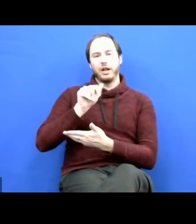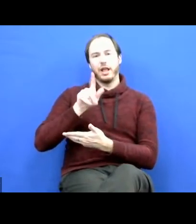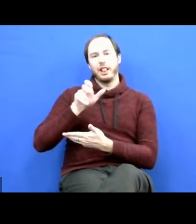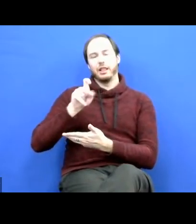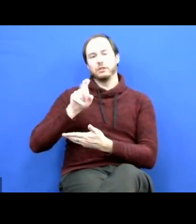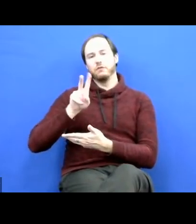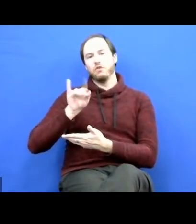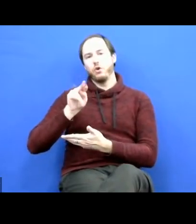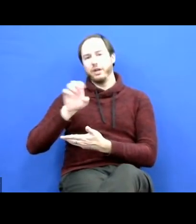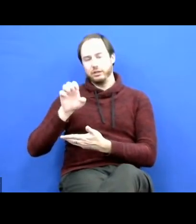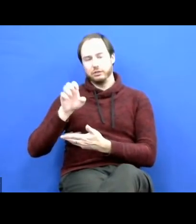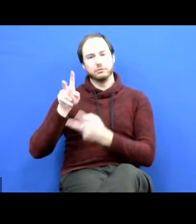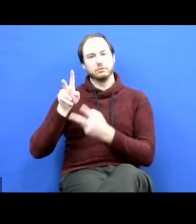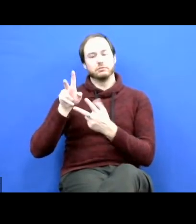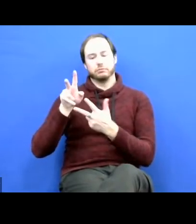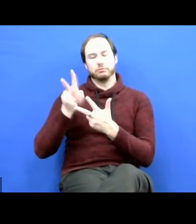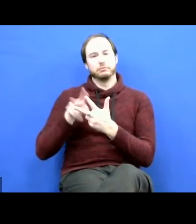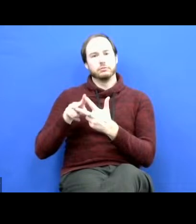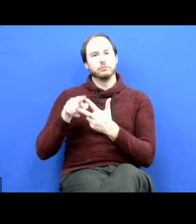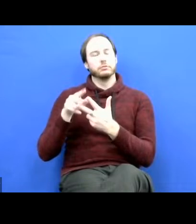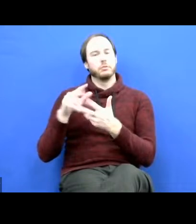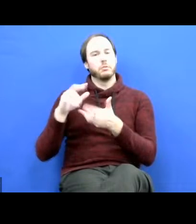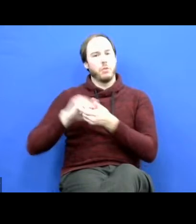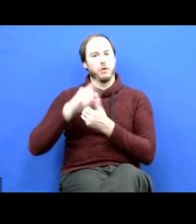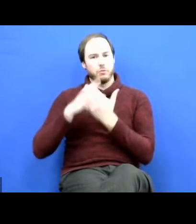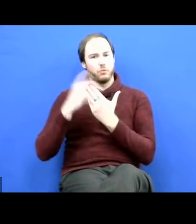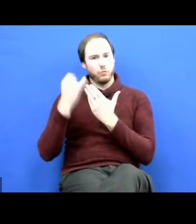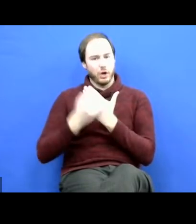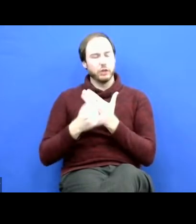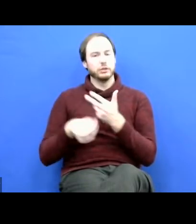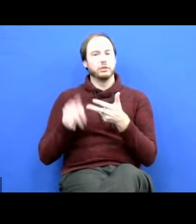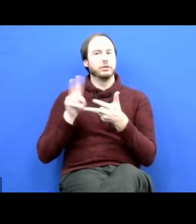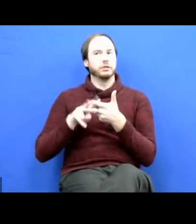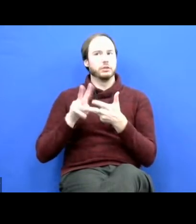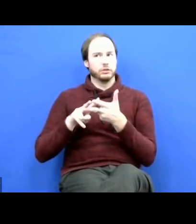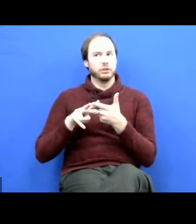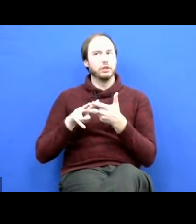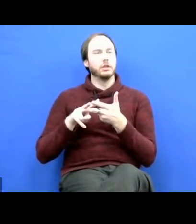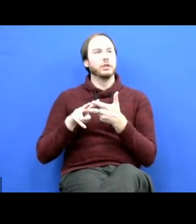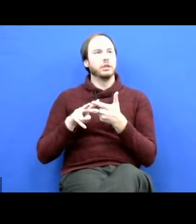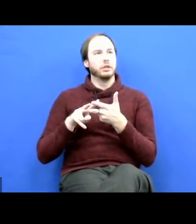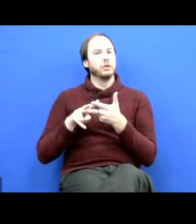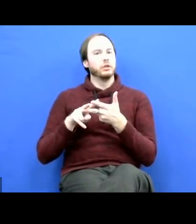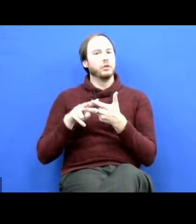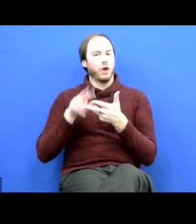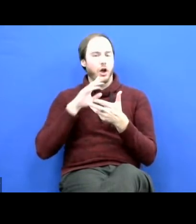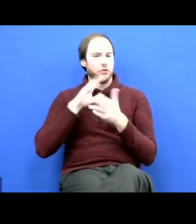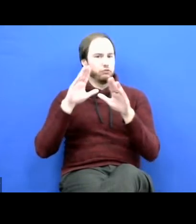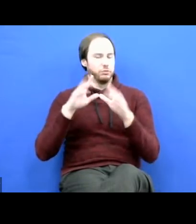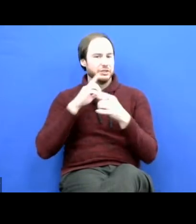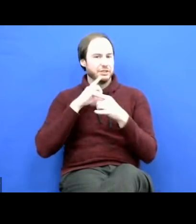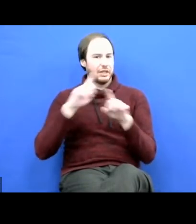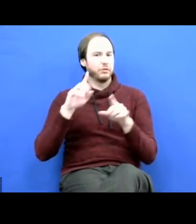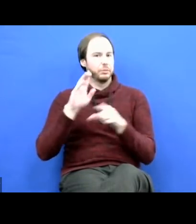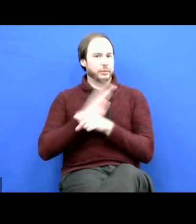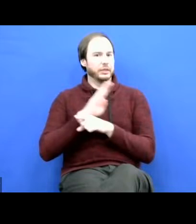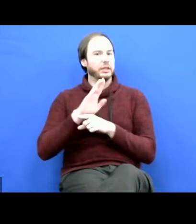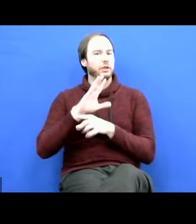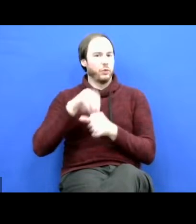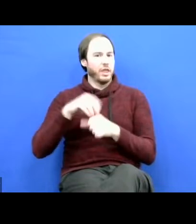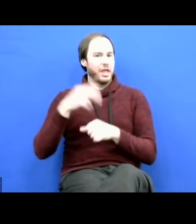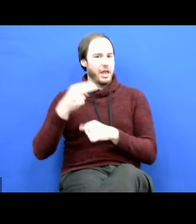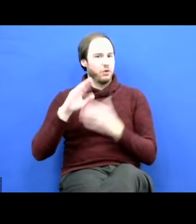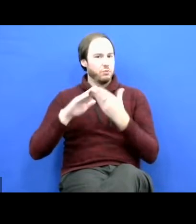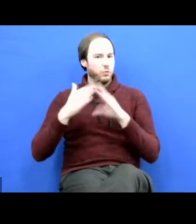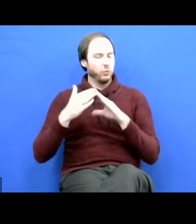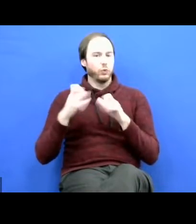Baronin. They are both partners in this project. I'd also like to point out that both of these gentlemen are extremely successful businessmen in the Henrietta community